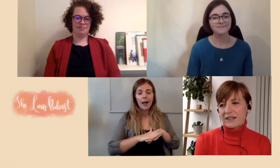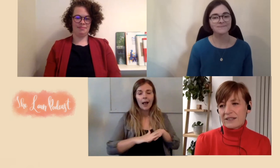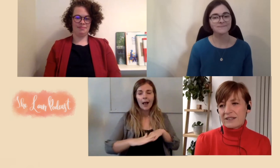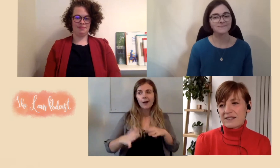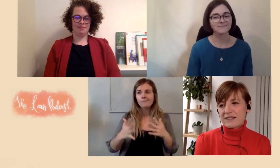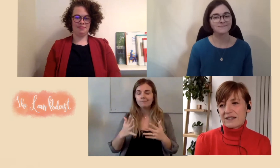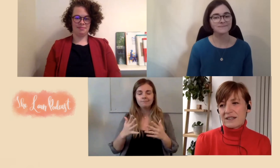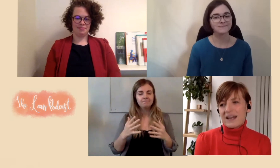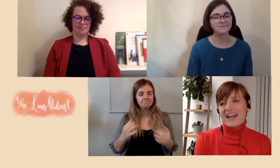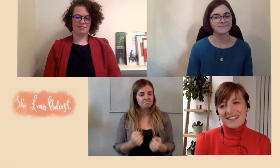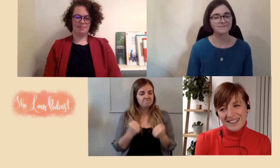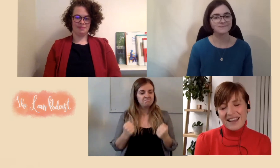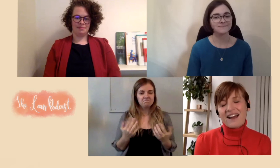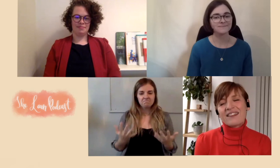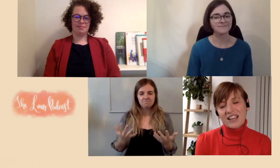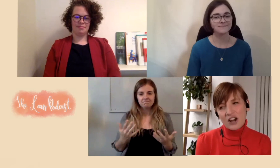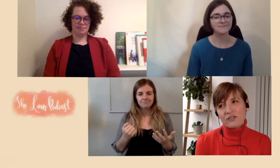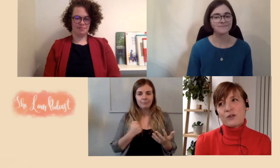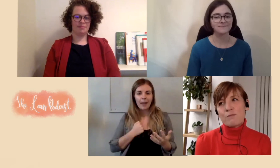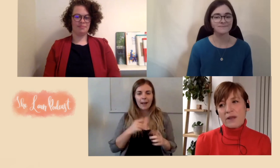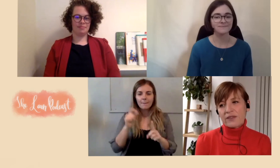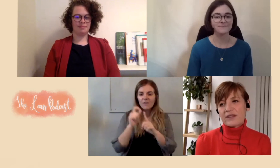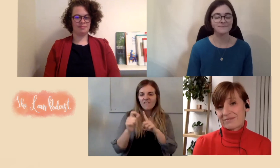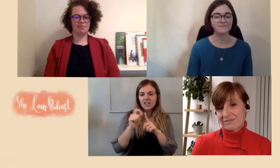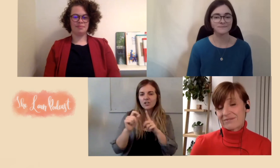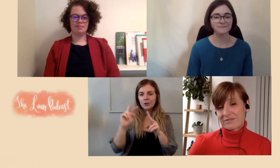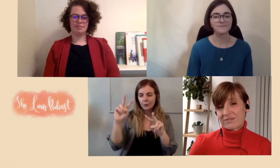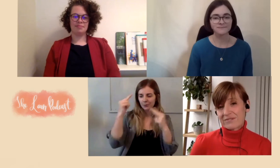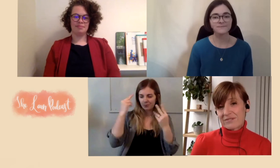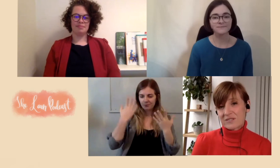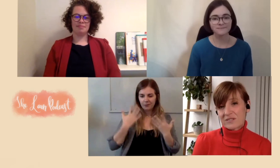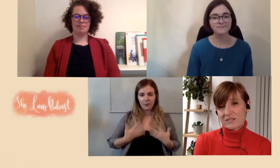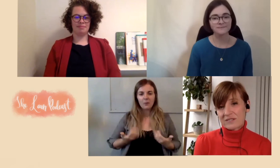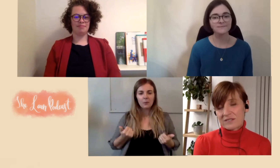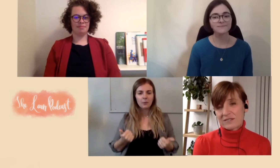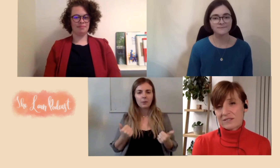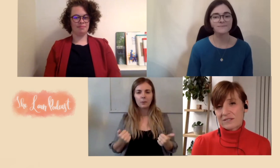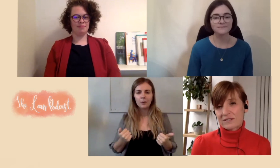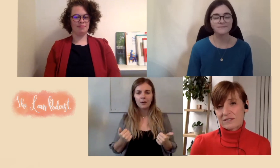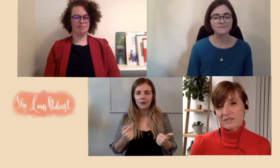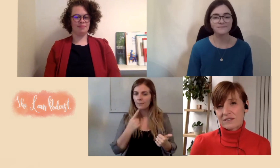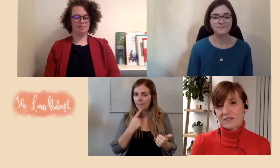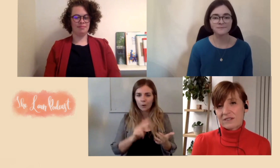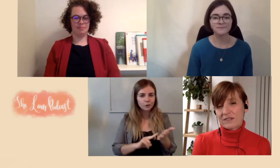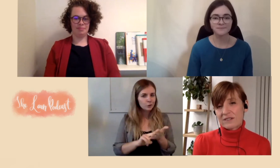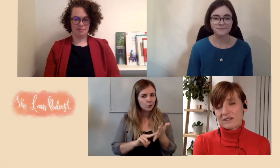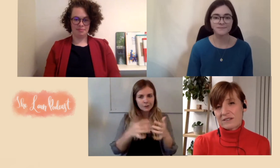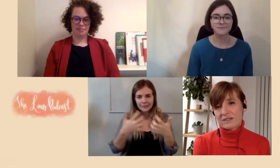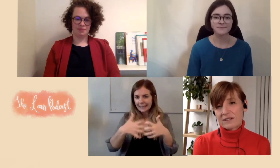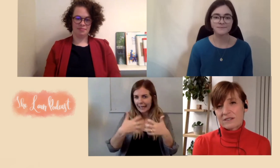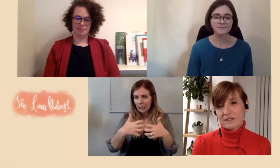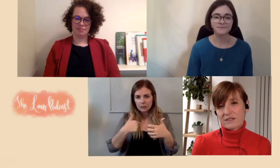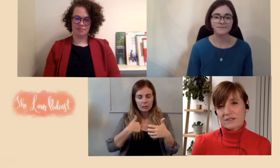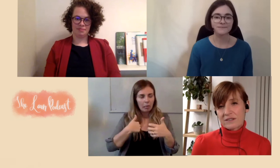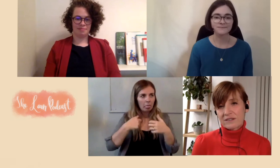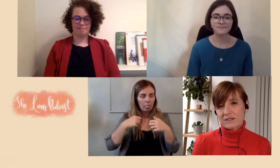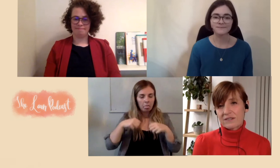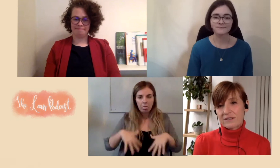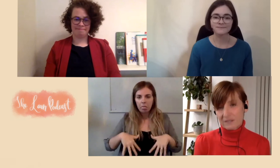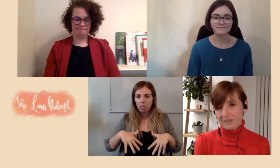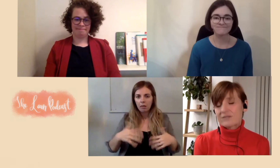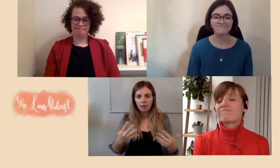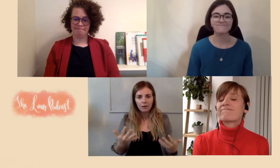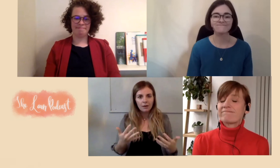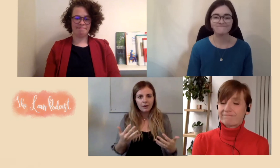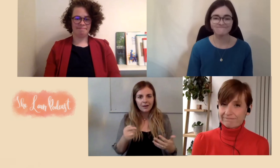suppose those sort of boundaries about being yourself and choosing how you present yourself, I found that a